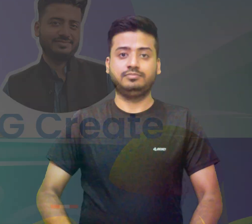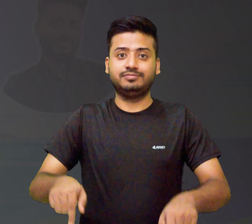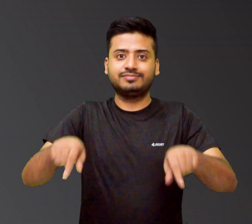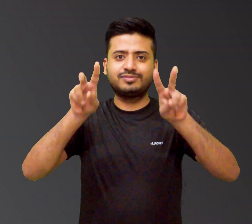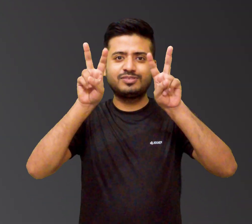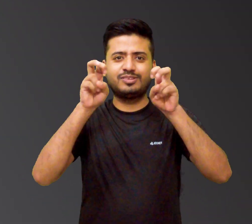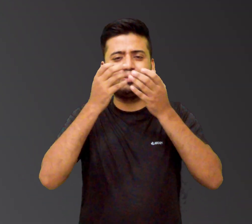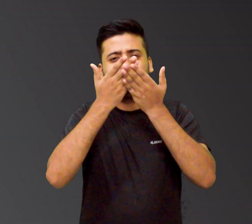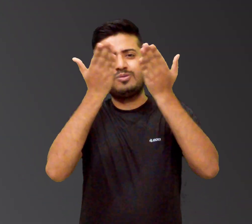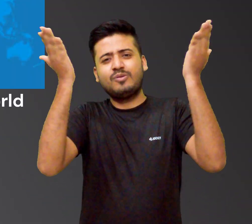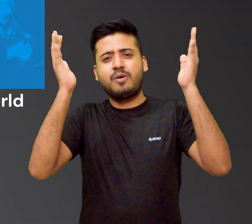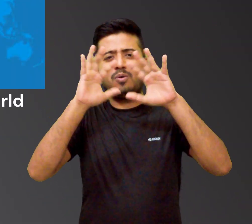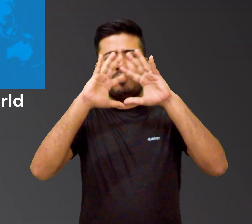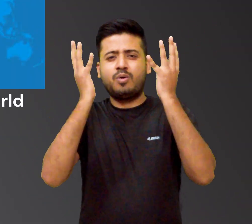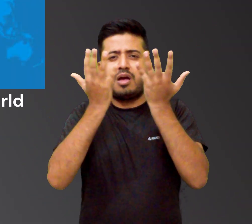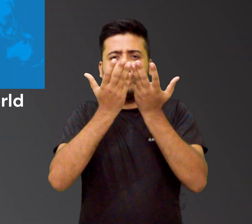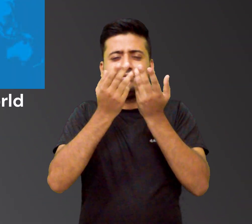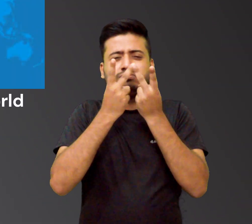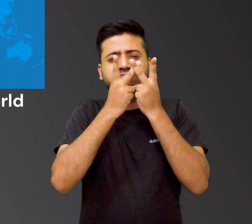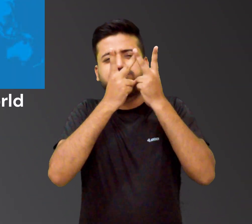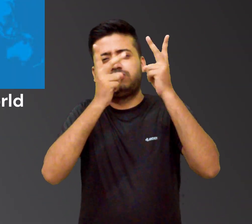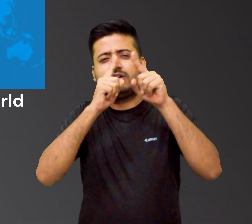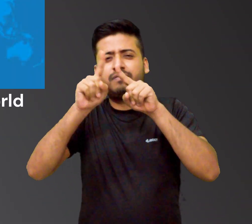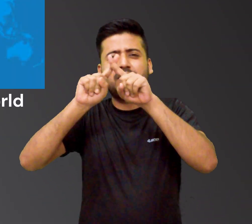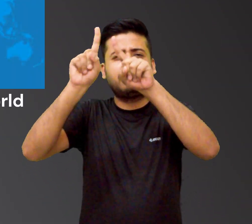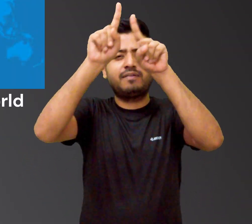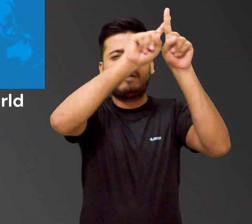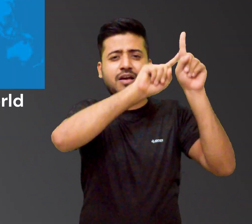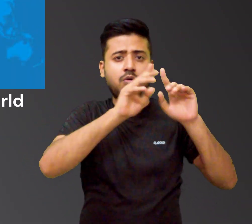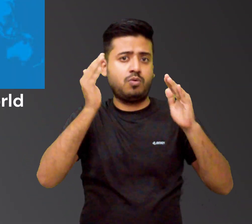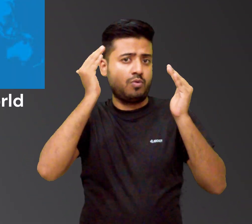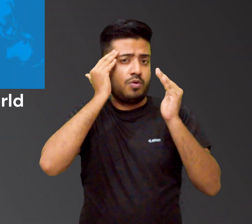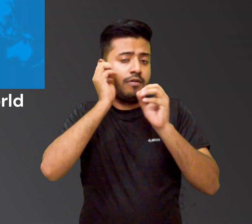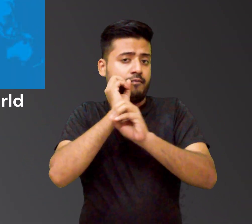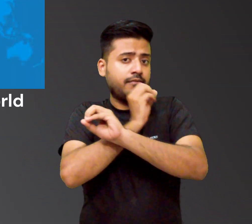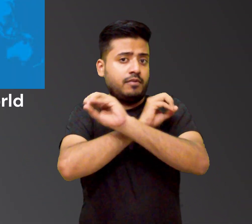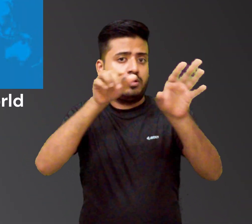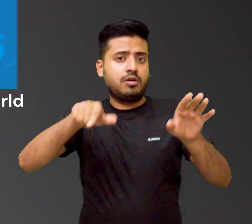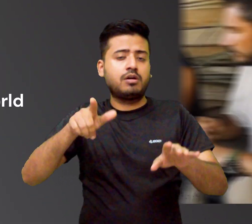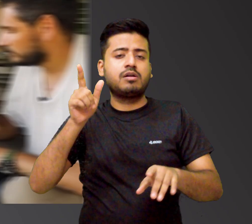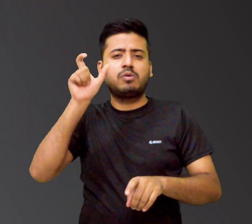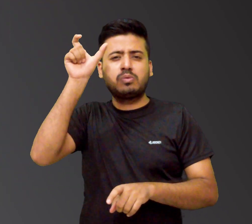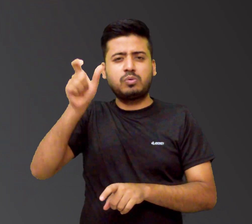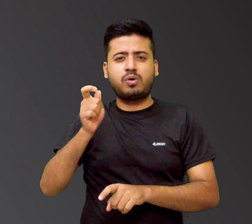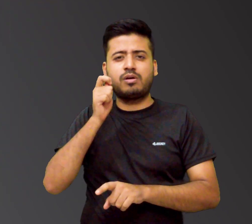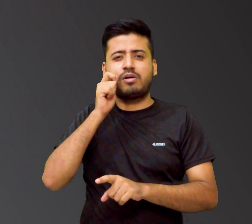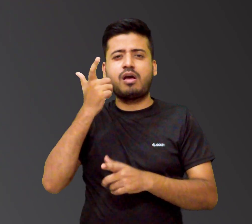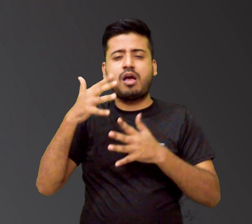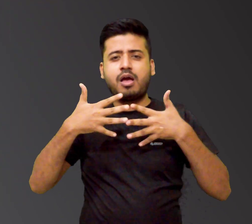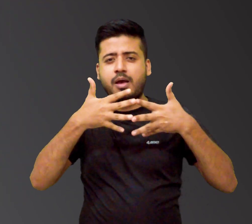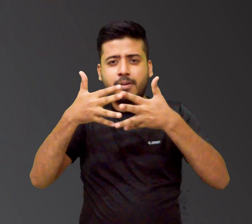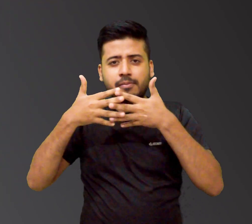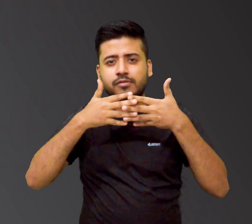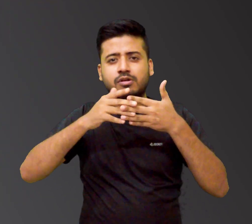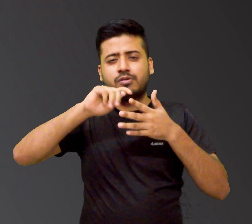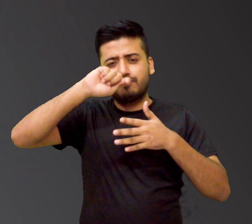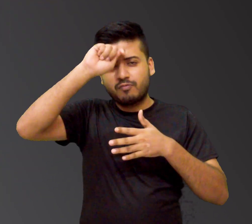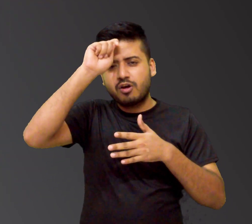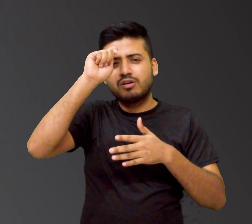Chicha is a drink native to Latin America that first appeared during pre-Columbian period, around 5000 BC. It is essentially